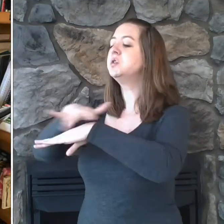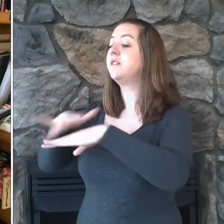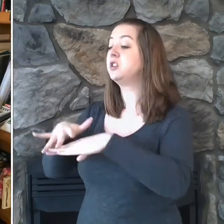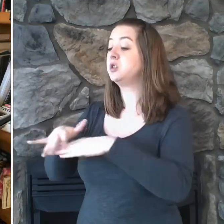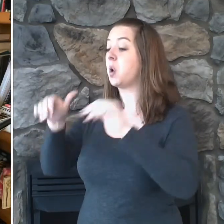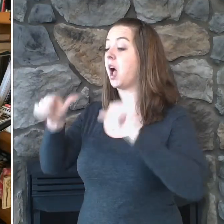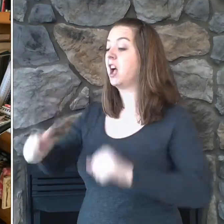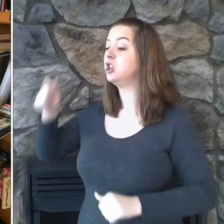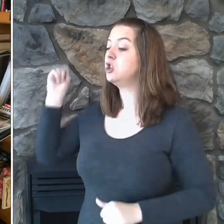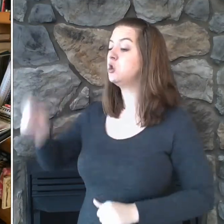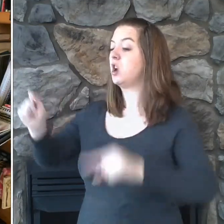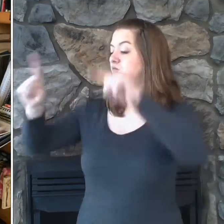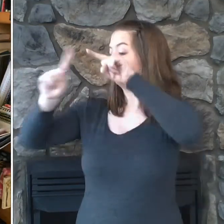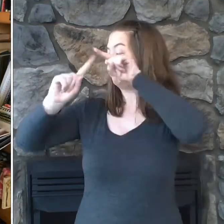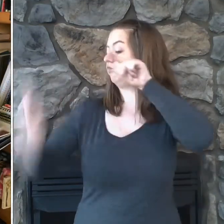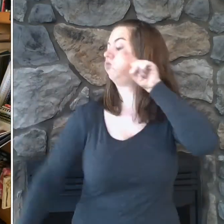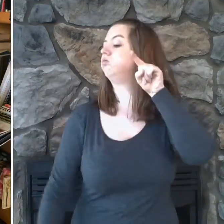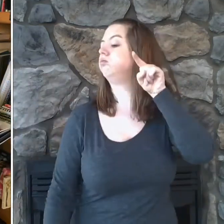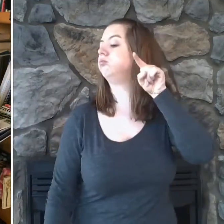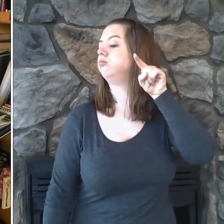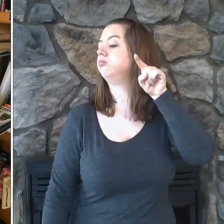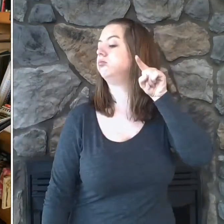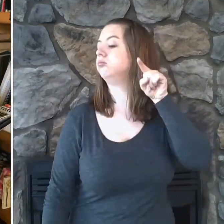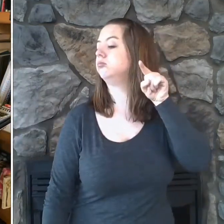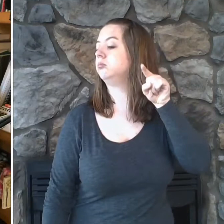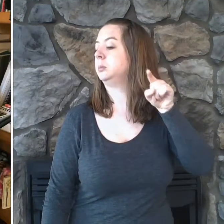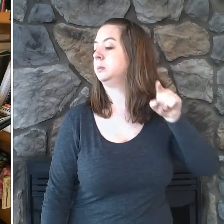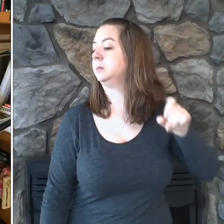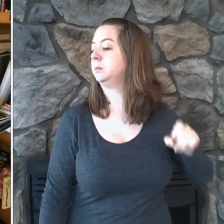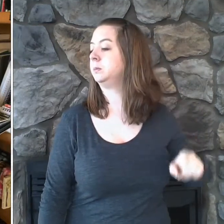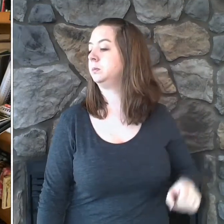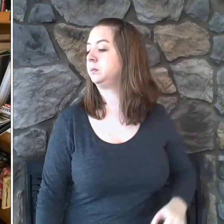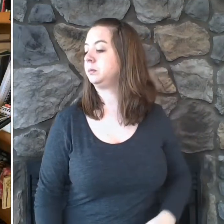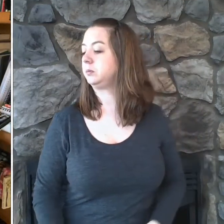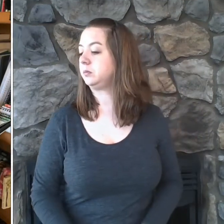where I could strike it."